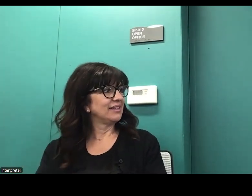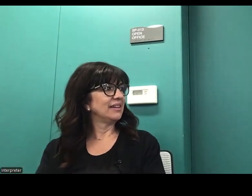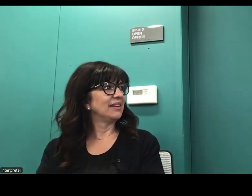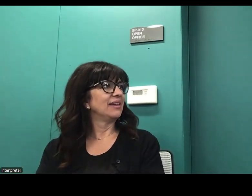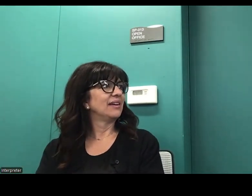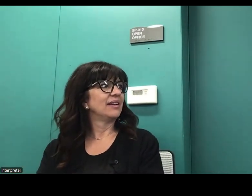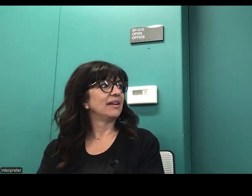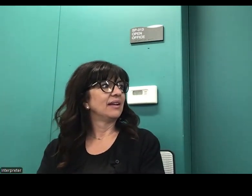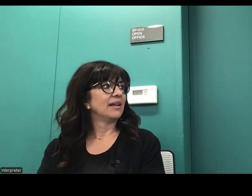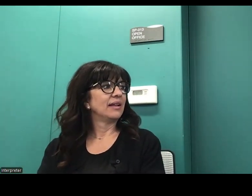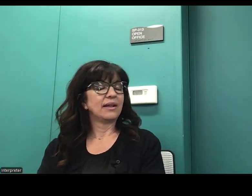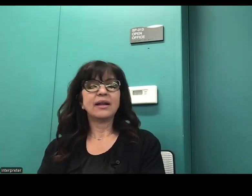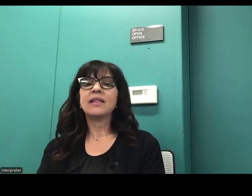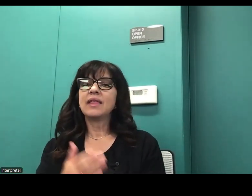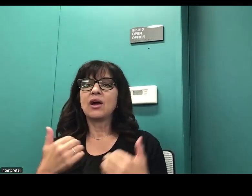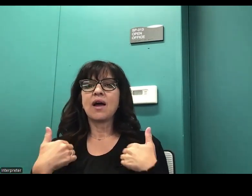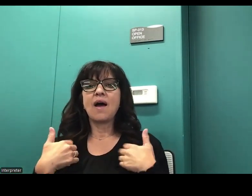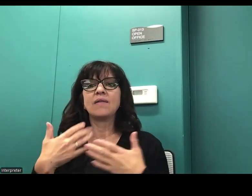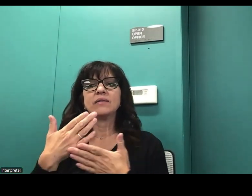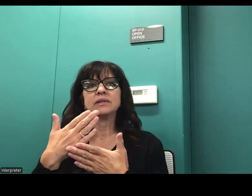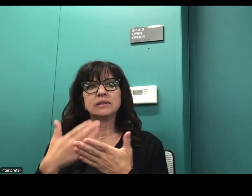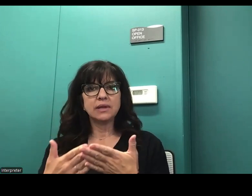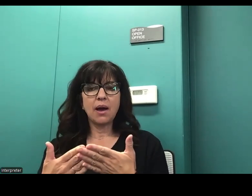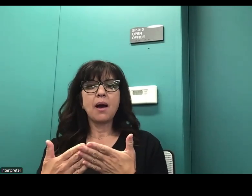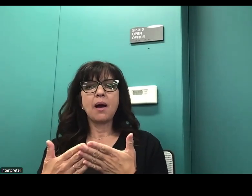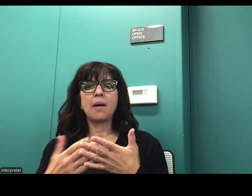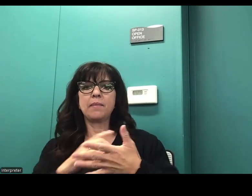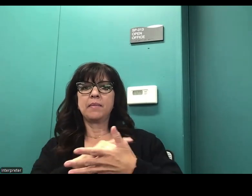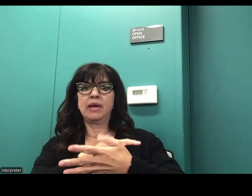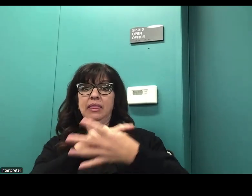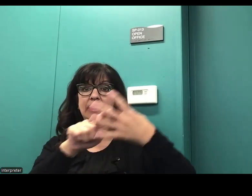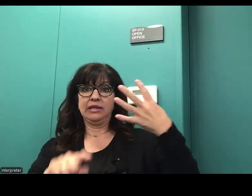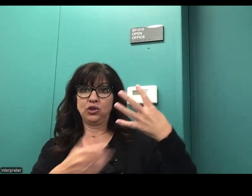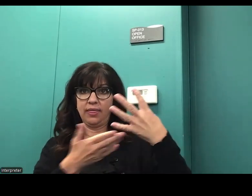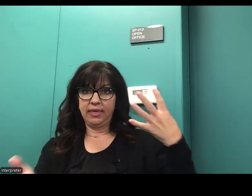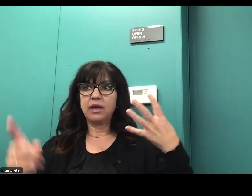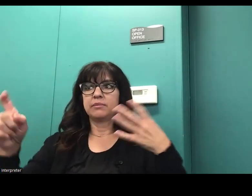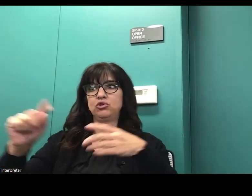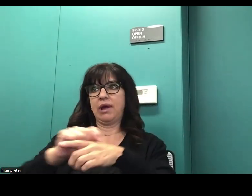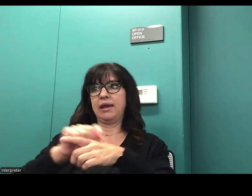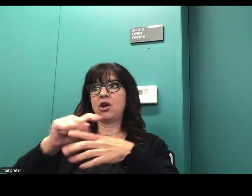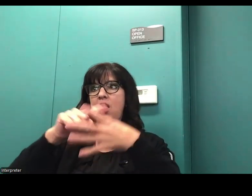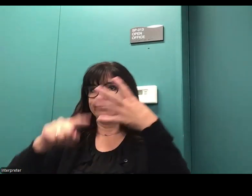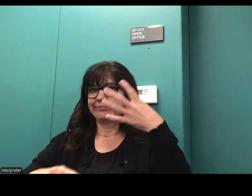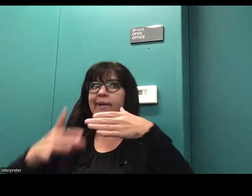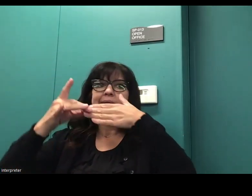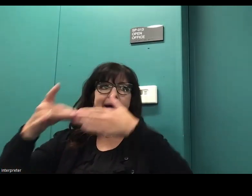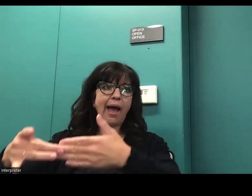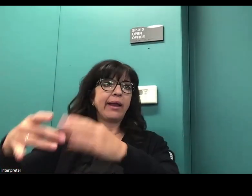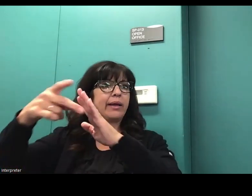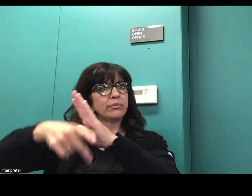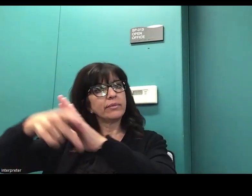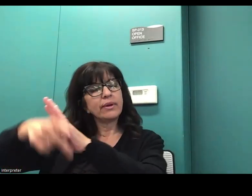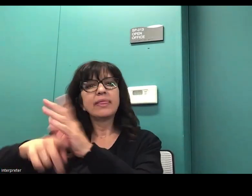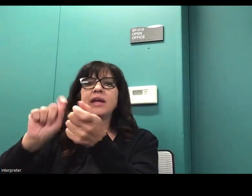Okay, so there are some, like, these are the things that you're supposed to be trained on, and these are some guiding principles. They changed